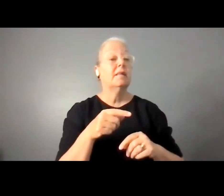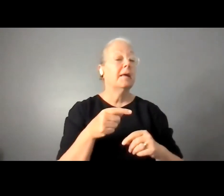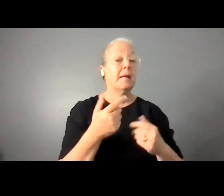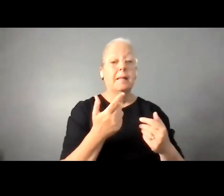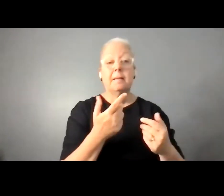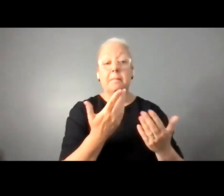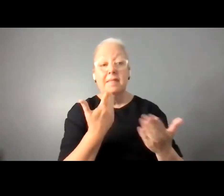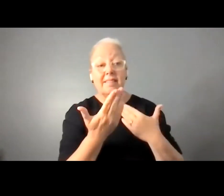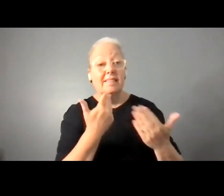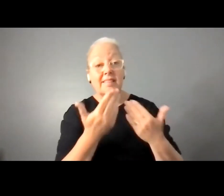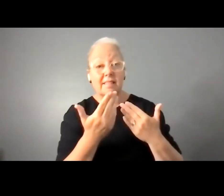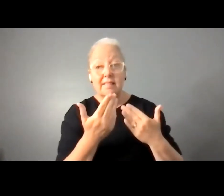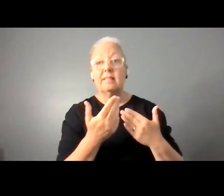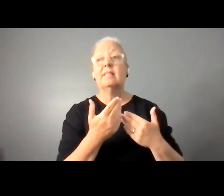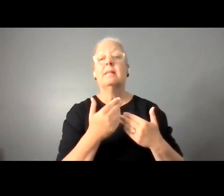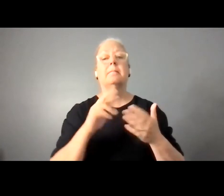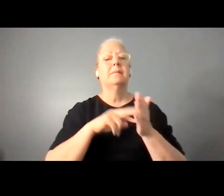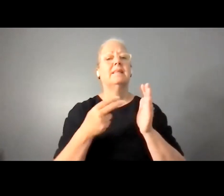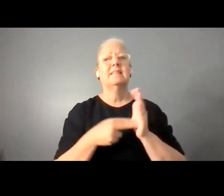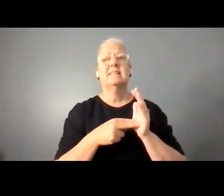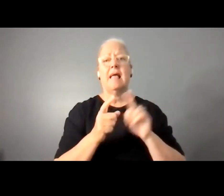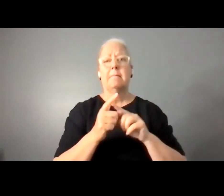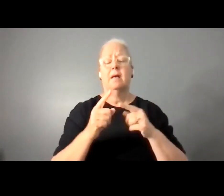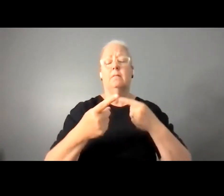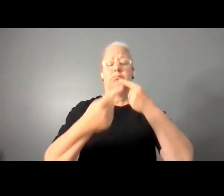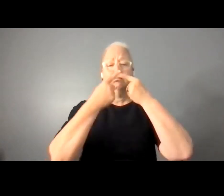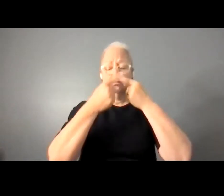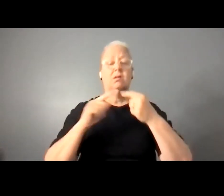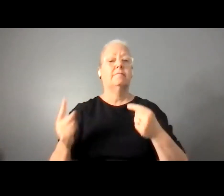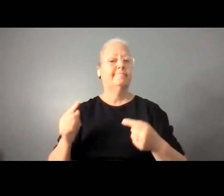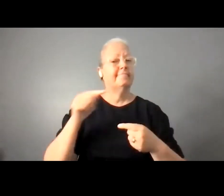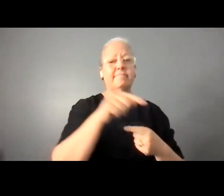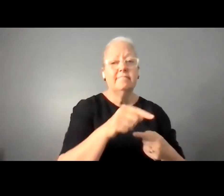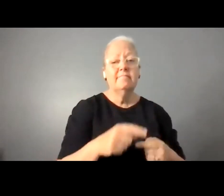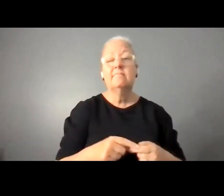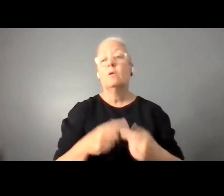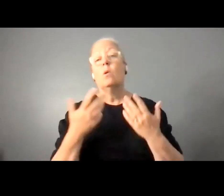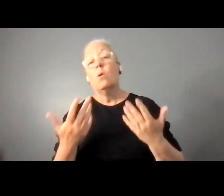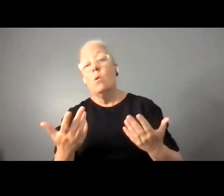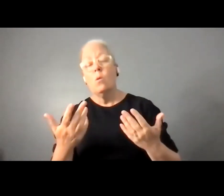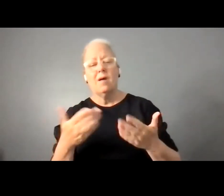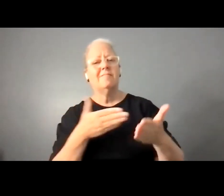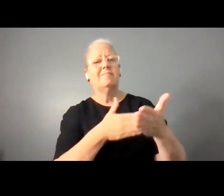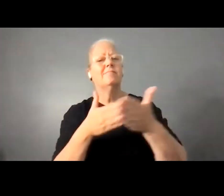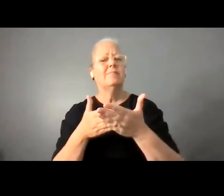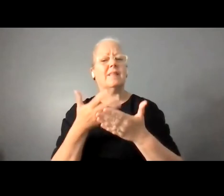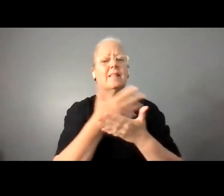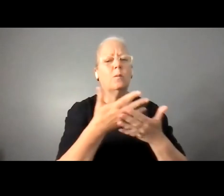participate. Another barrier we have is that language. Some of us as